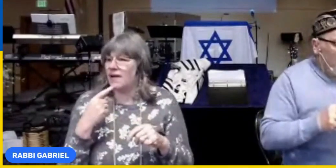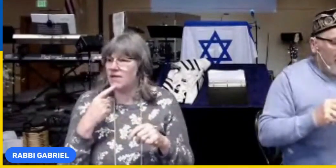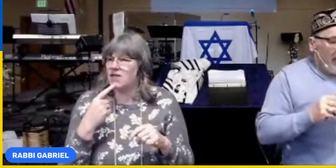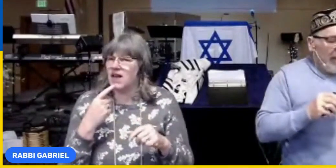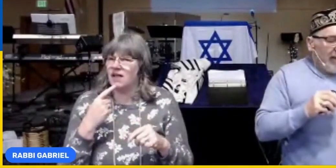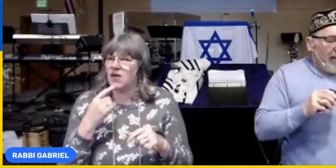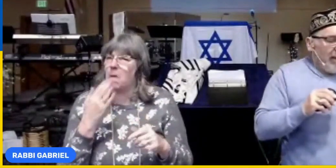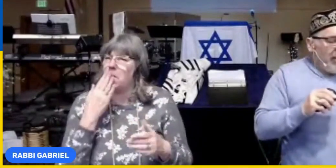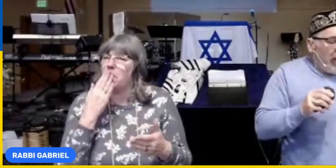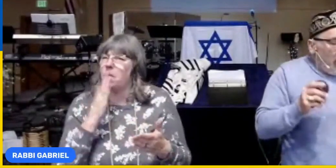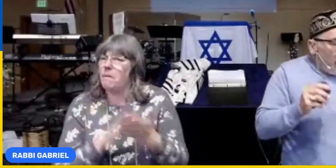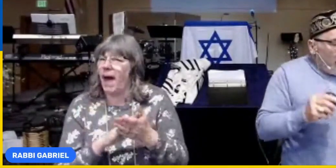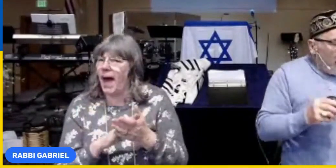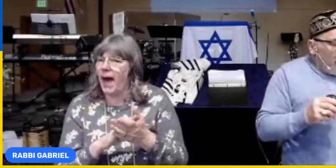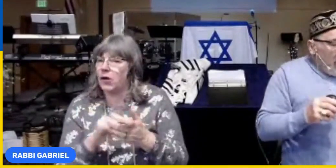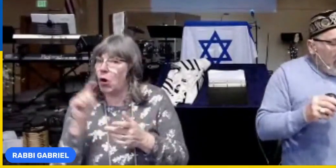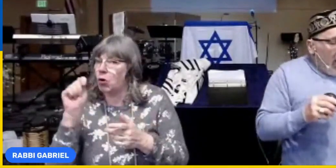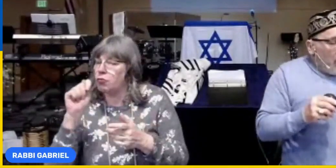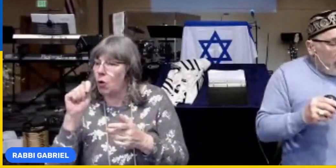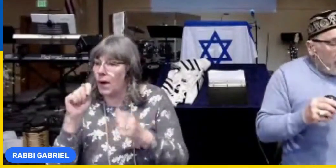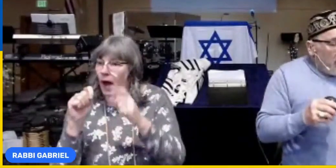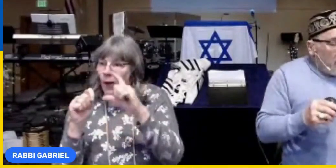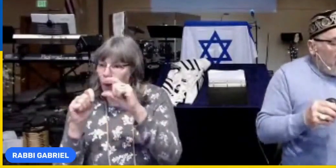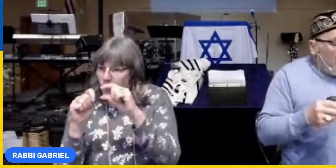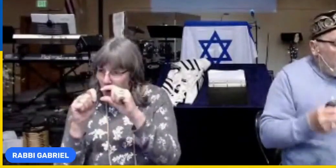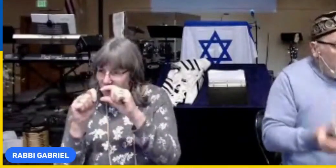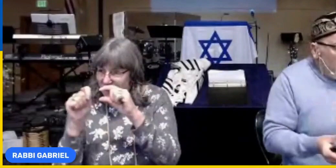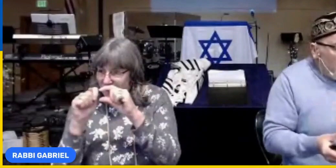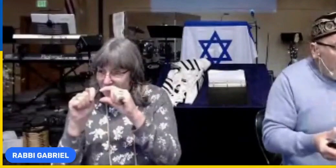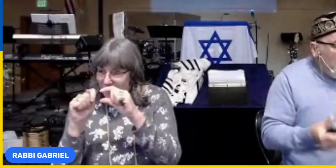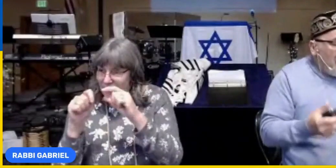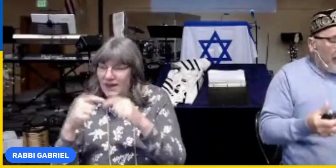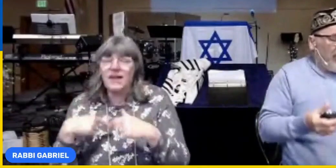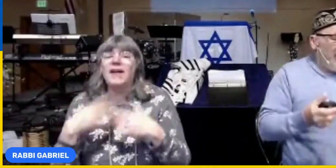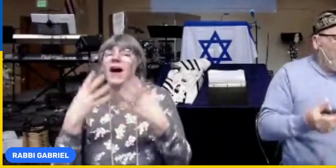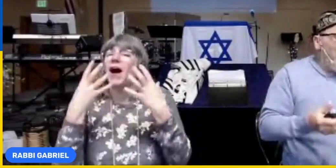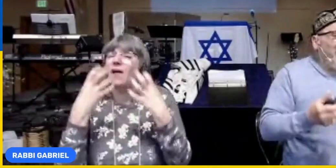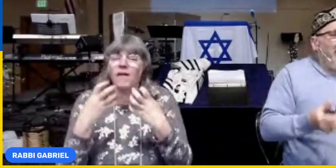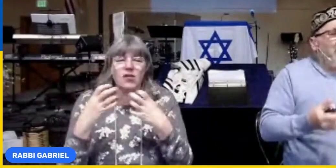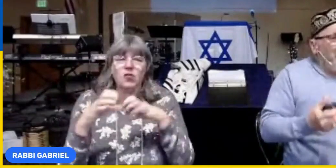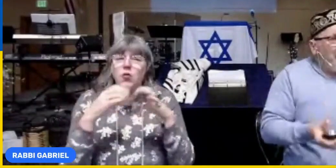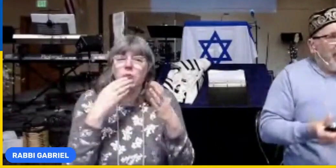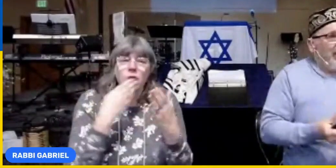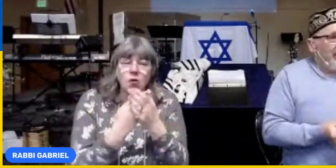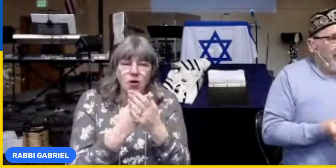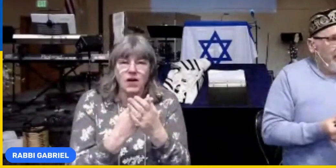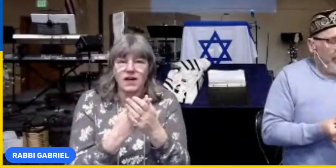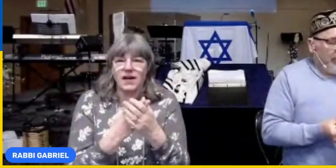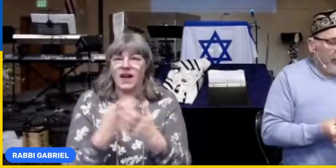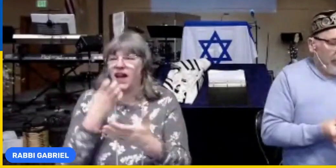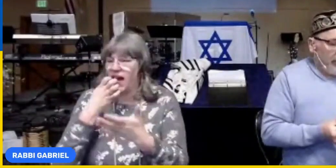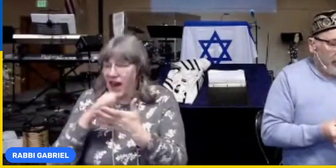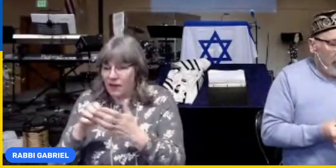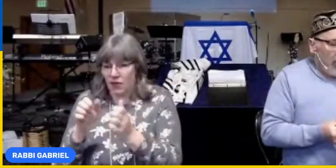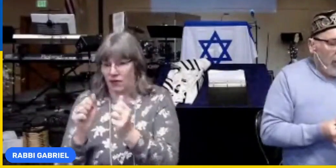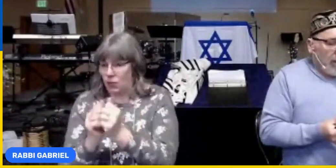t, that although I want to do what is good, evil is right there with me.